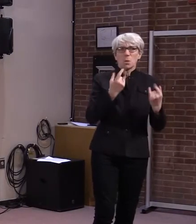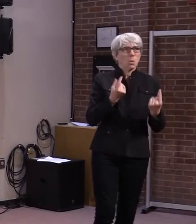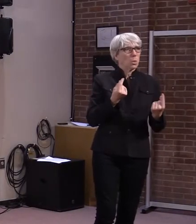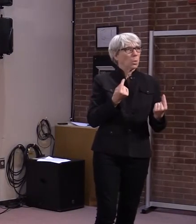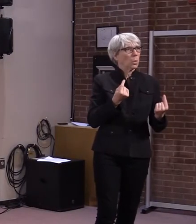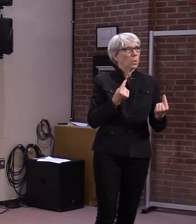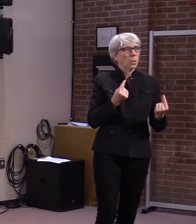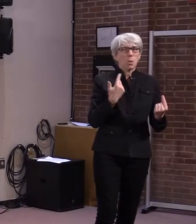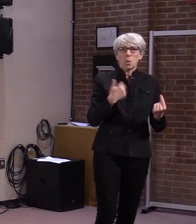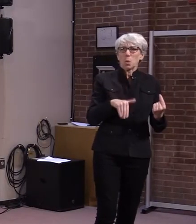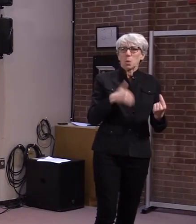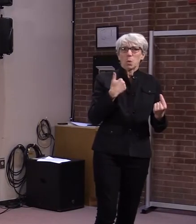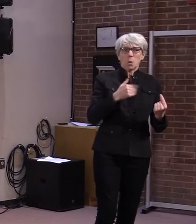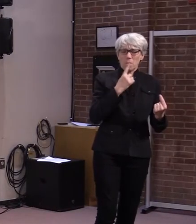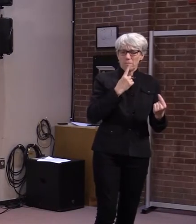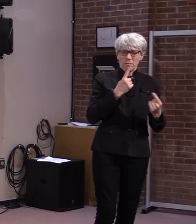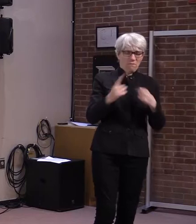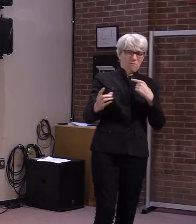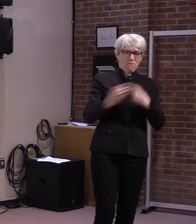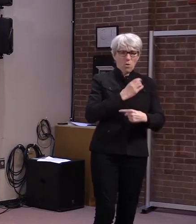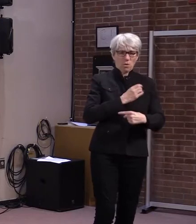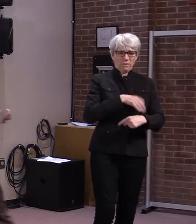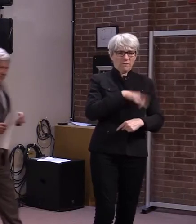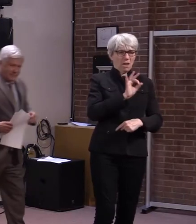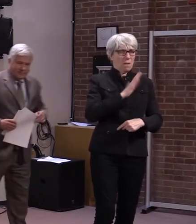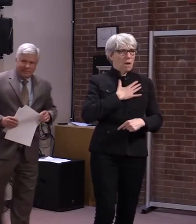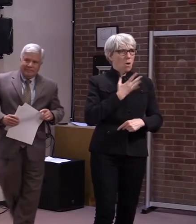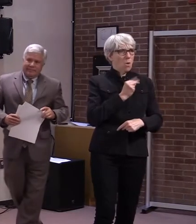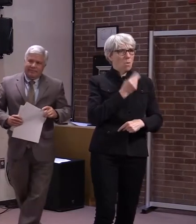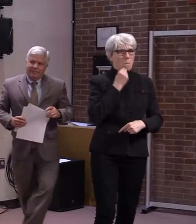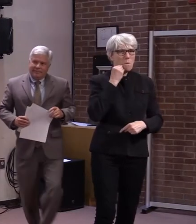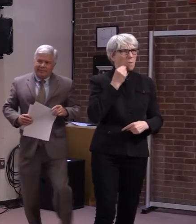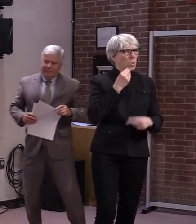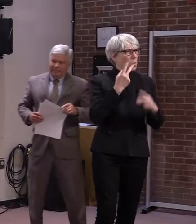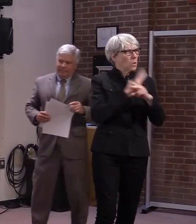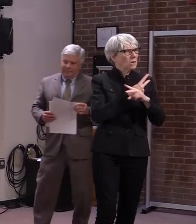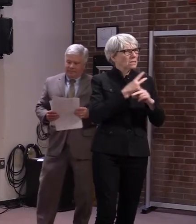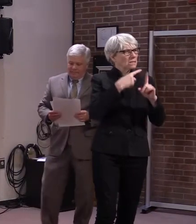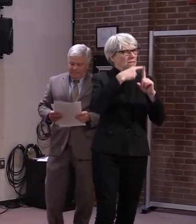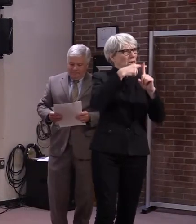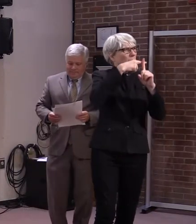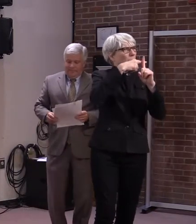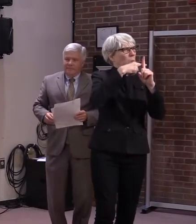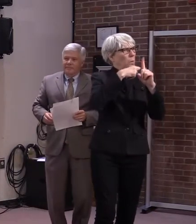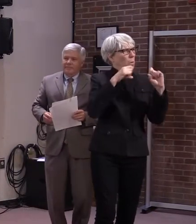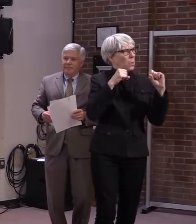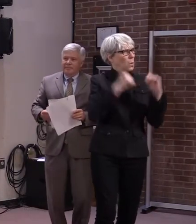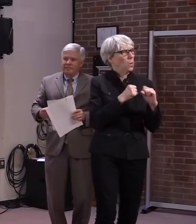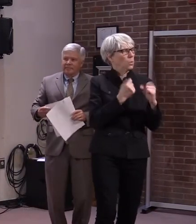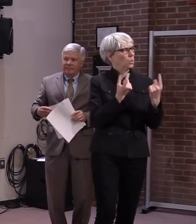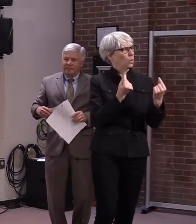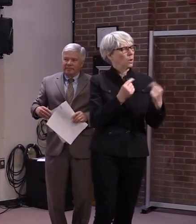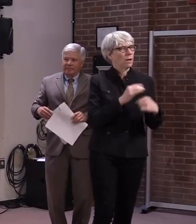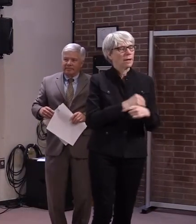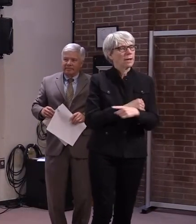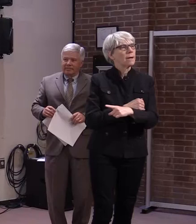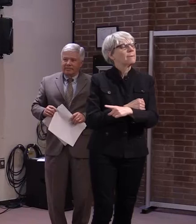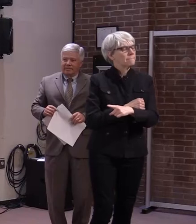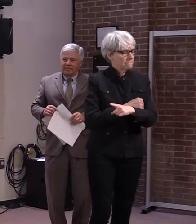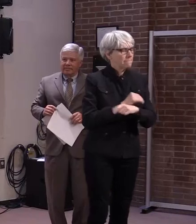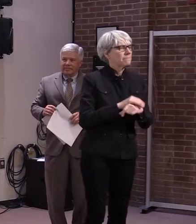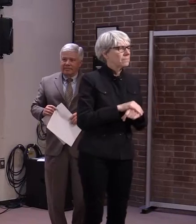of sparking a new public health crisis, especially as winter's coming? Yeah, I assume, I don't recall